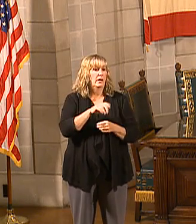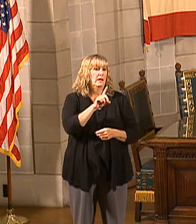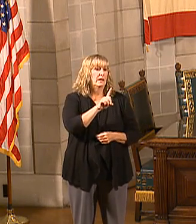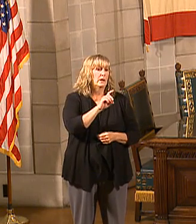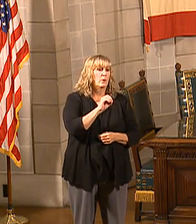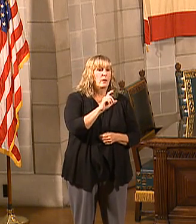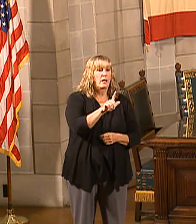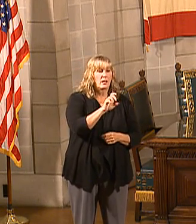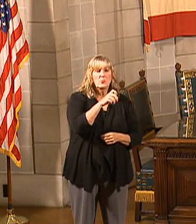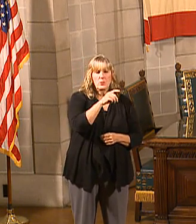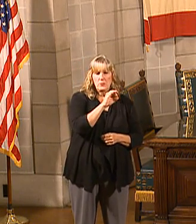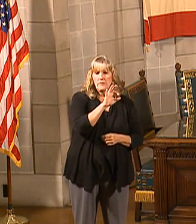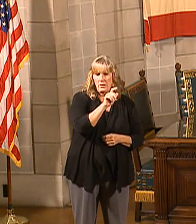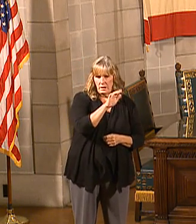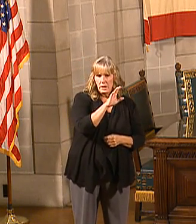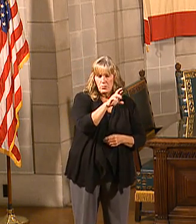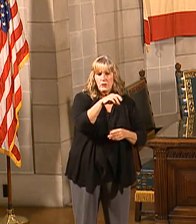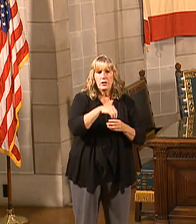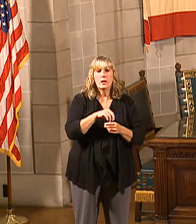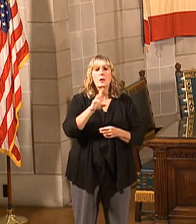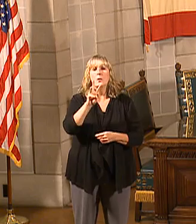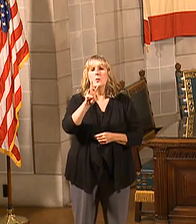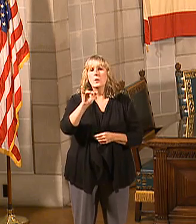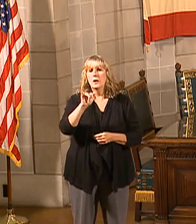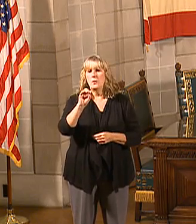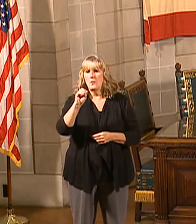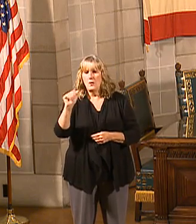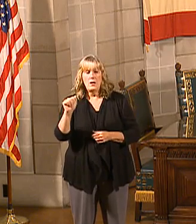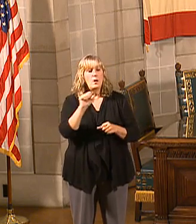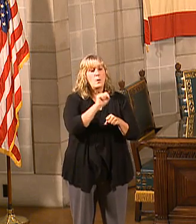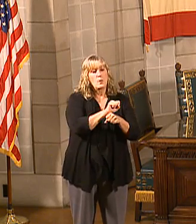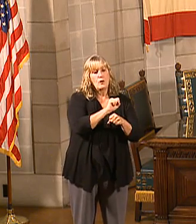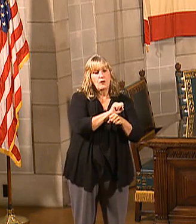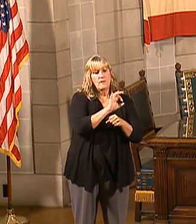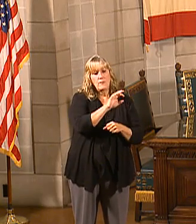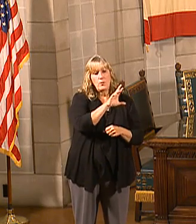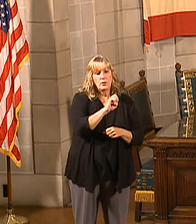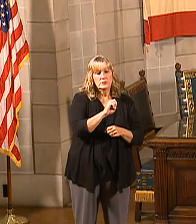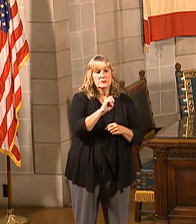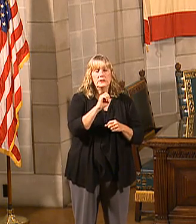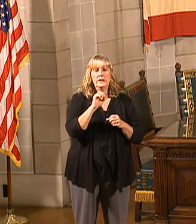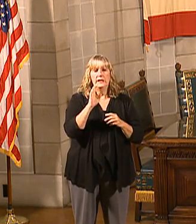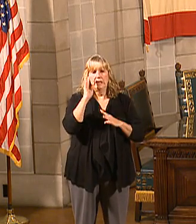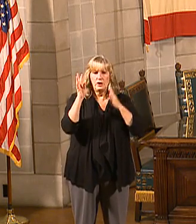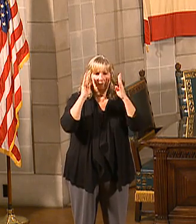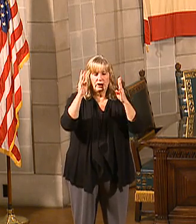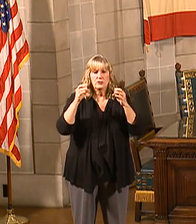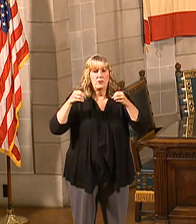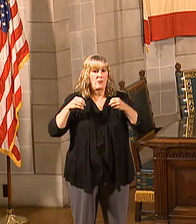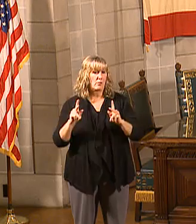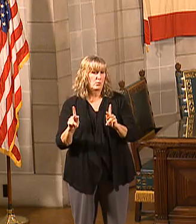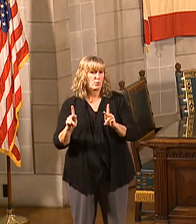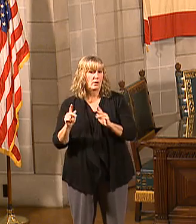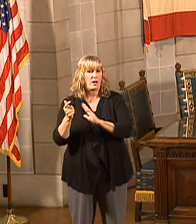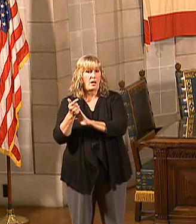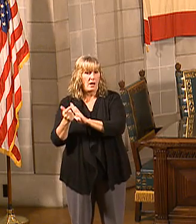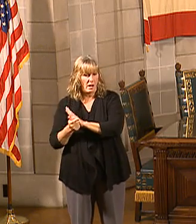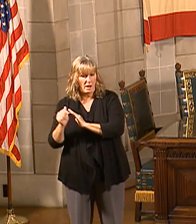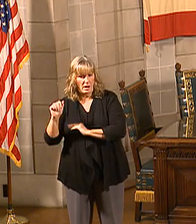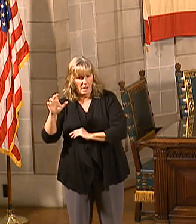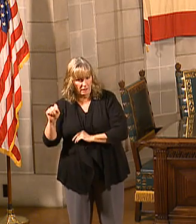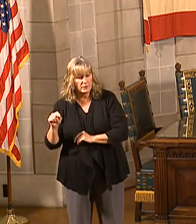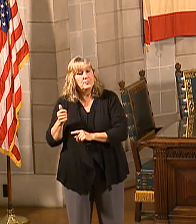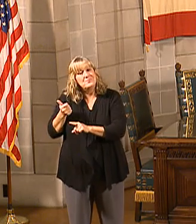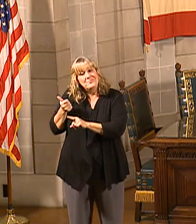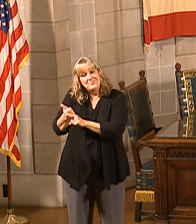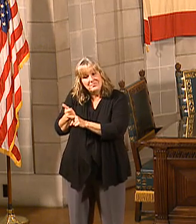Labor in the WIOA area, which is the Workforce Innovation and Opportunity area. But she also was someone who had been